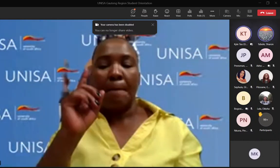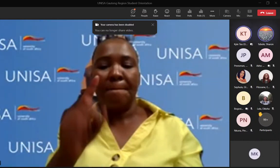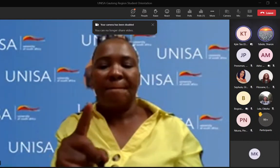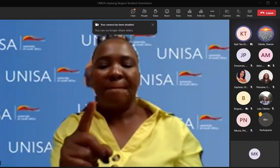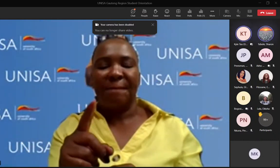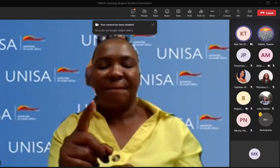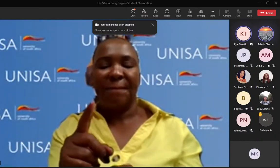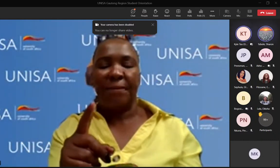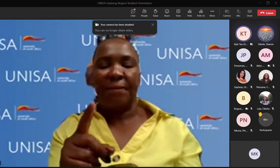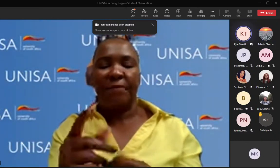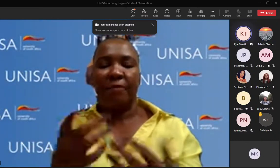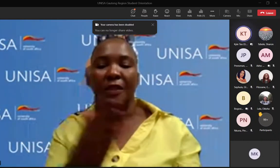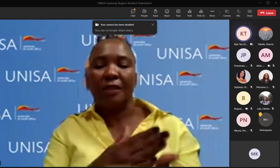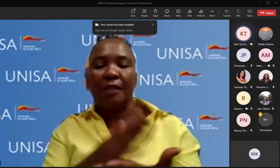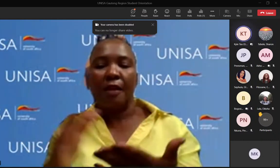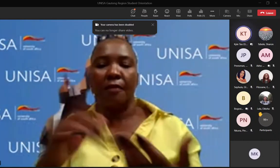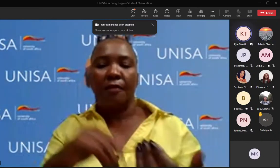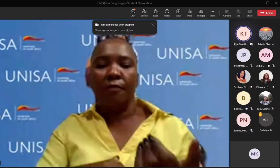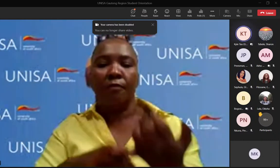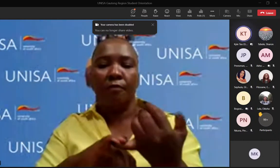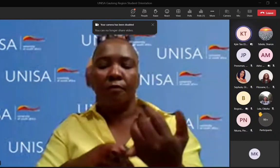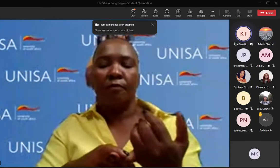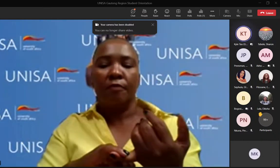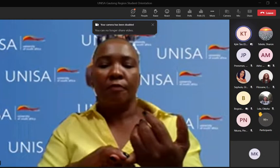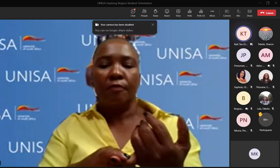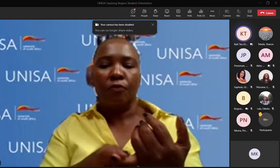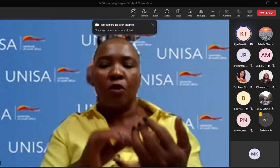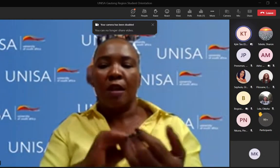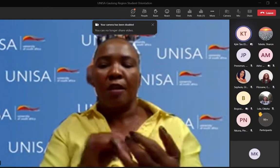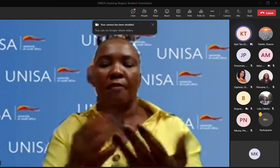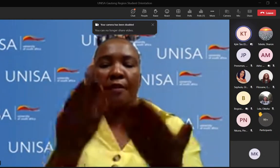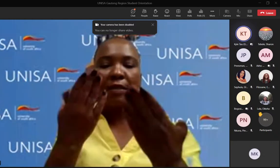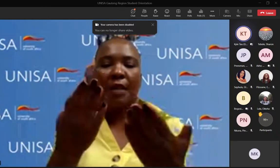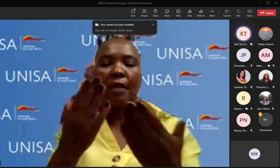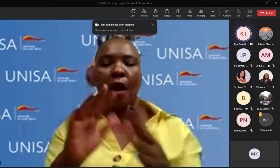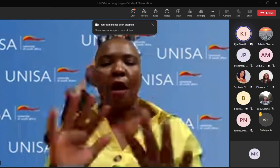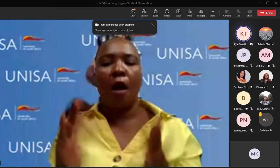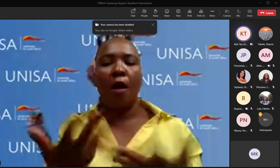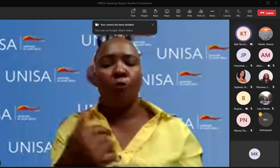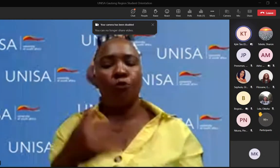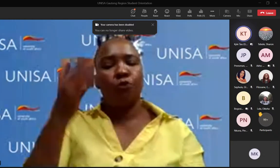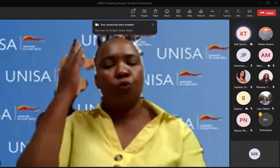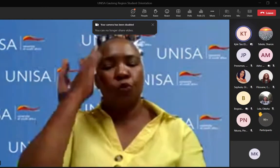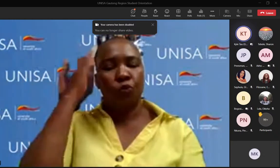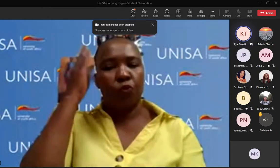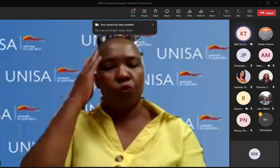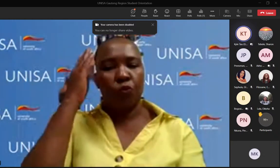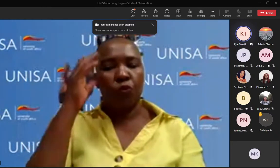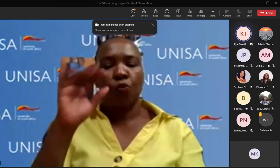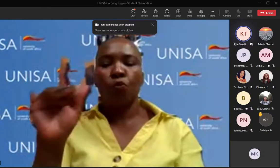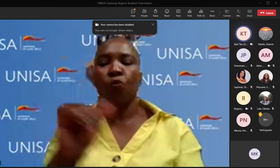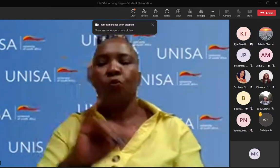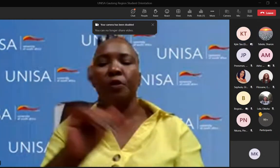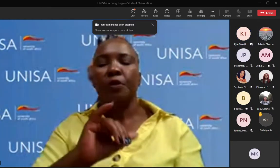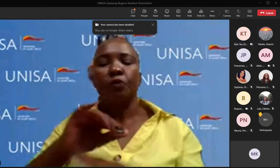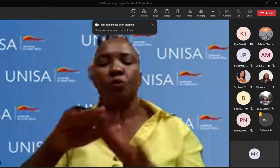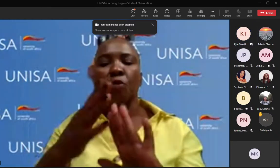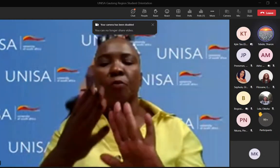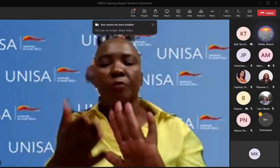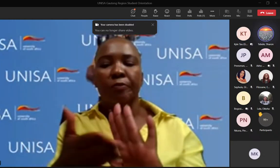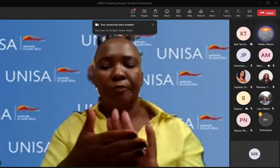some modules don't they have started playing so how do you know what lessons you need to complete before you finish your